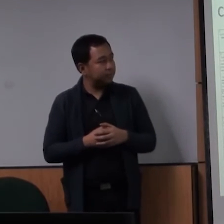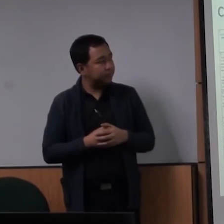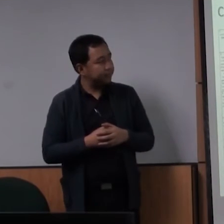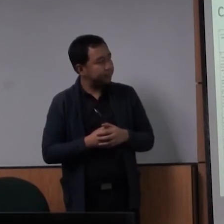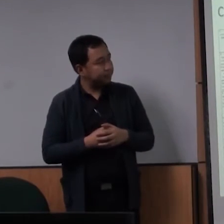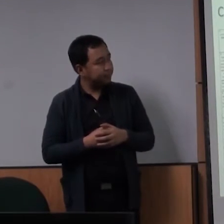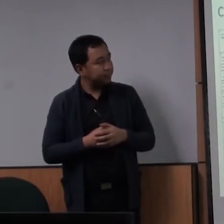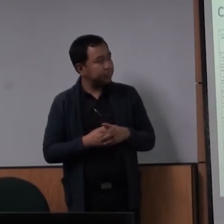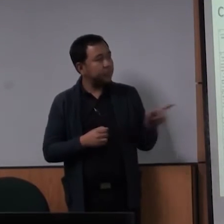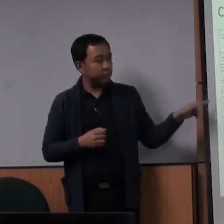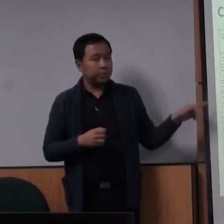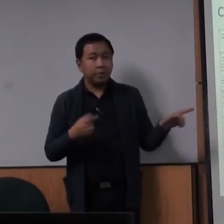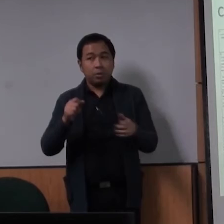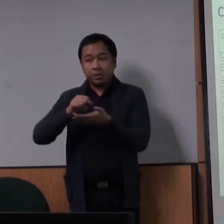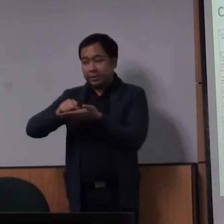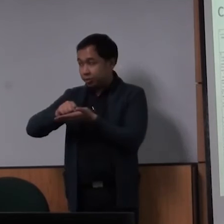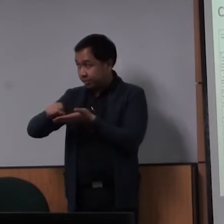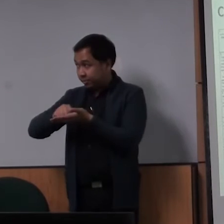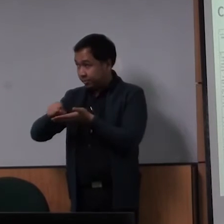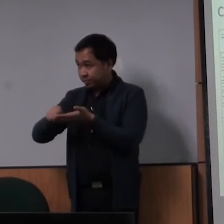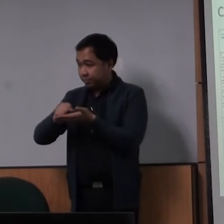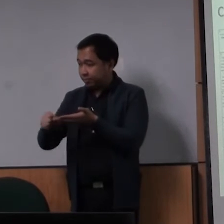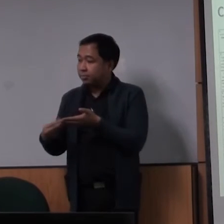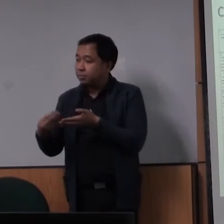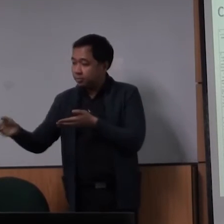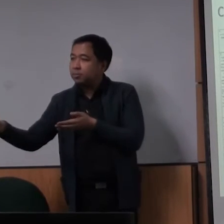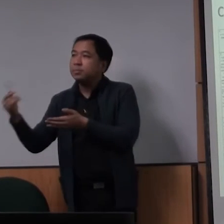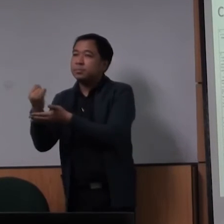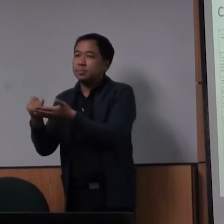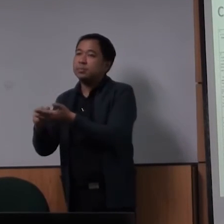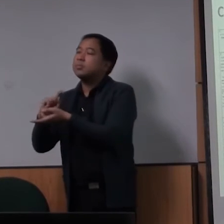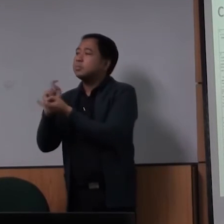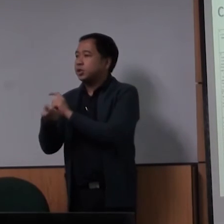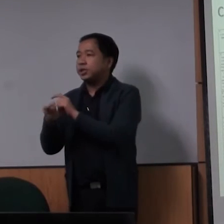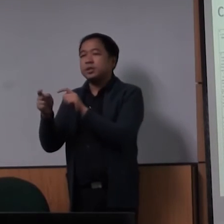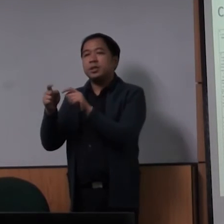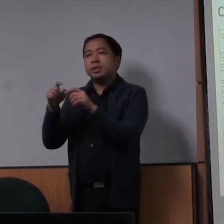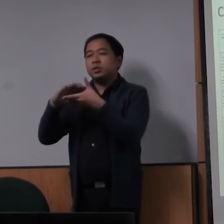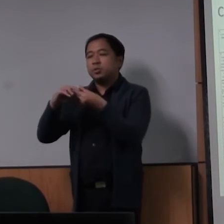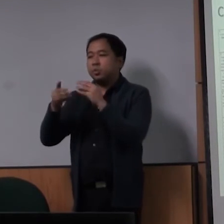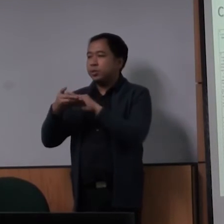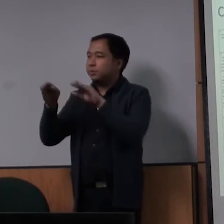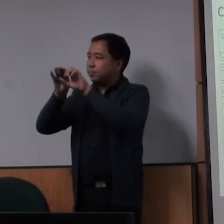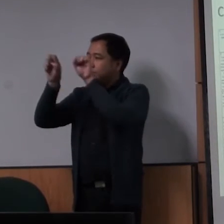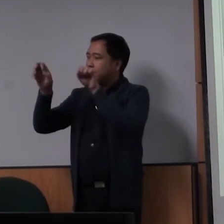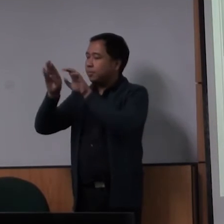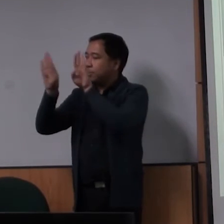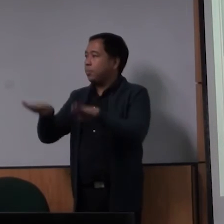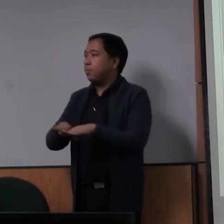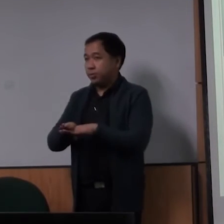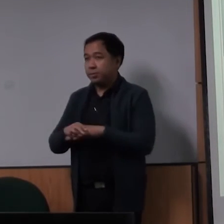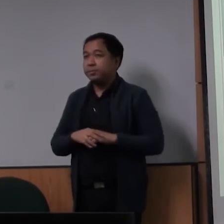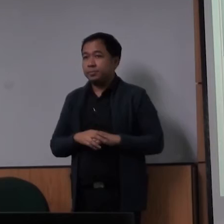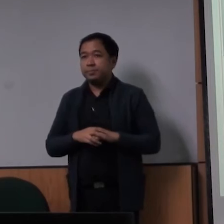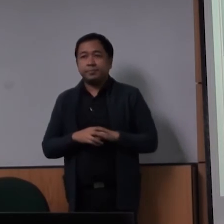Yan siya. So from the script, so animator change it to a script. They call it storyboard. Okay. So together